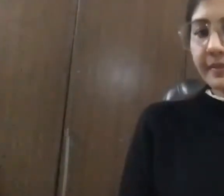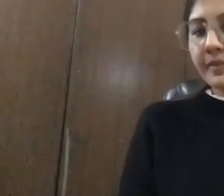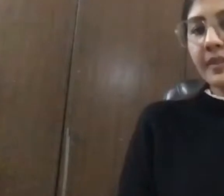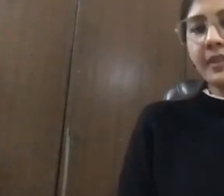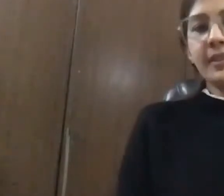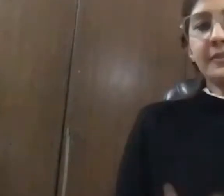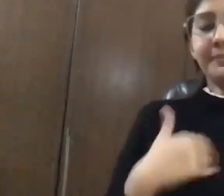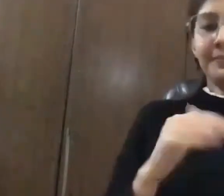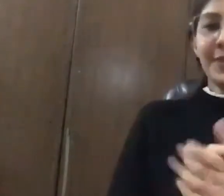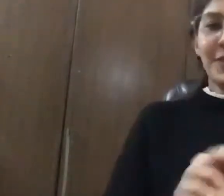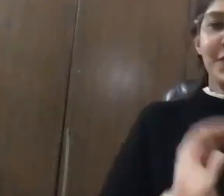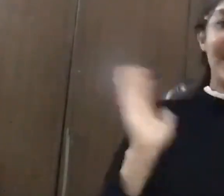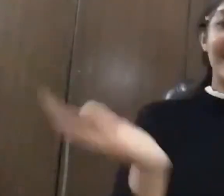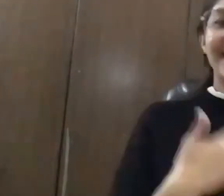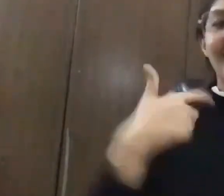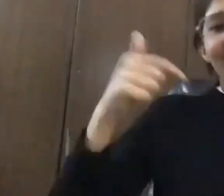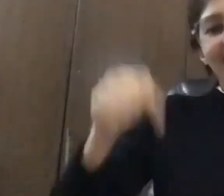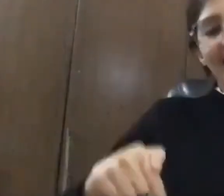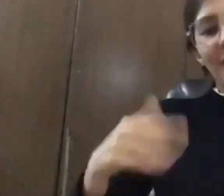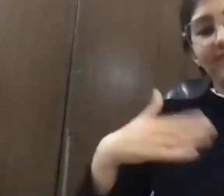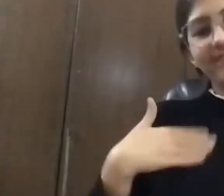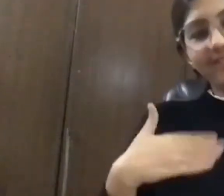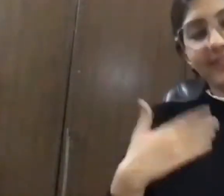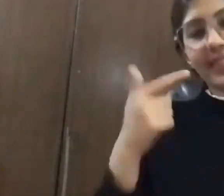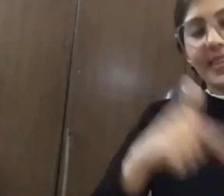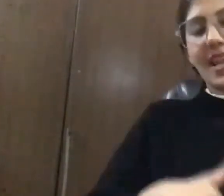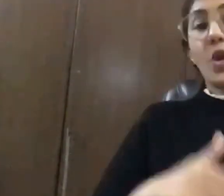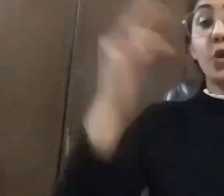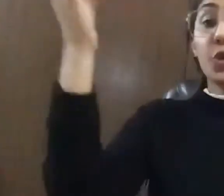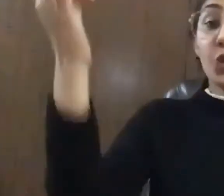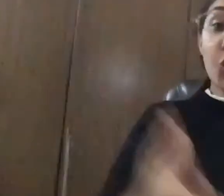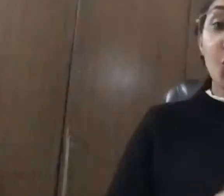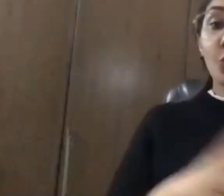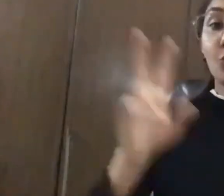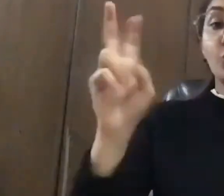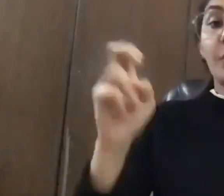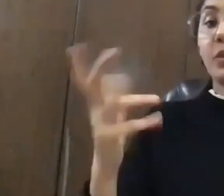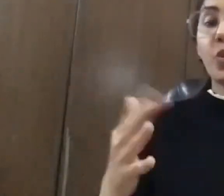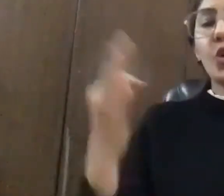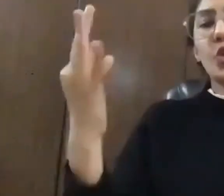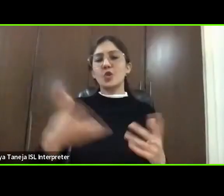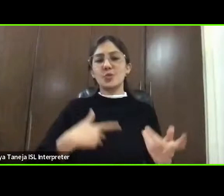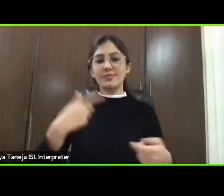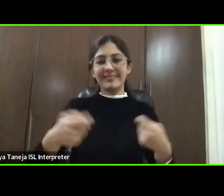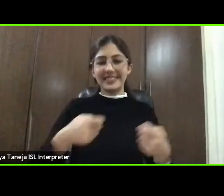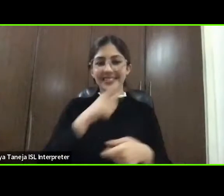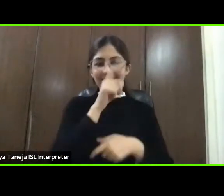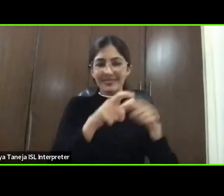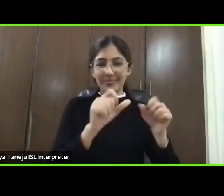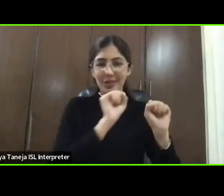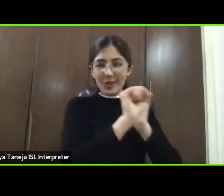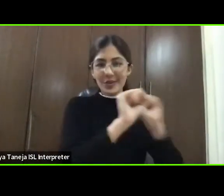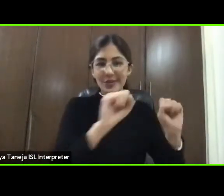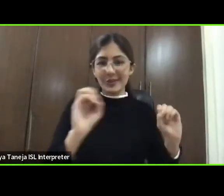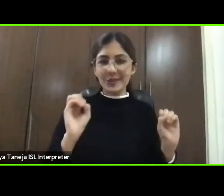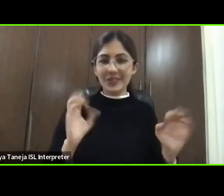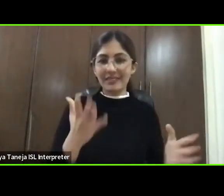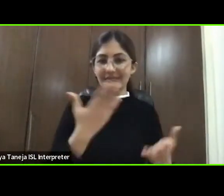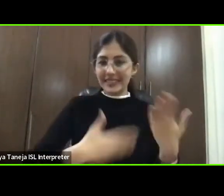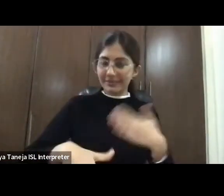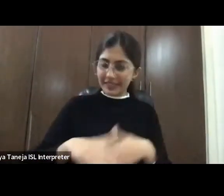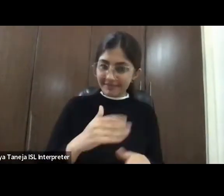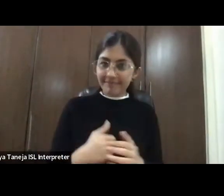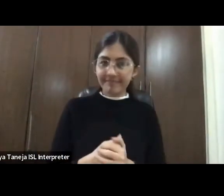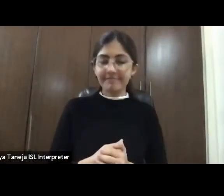Friends, we now have awards for the new category, Entrepreneurs with Disabilities. These awards are to